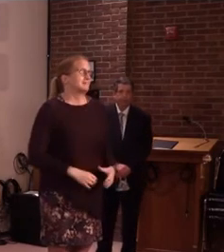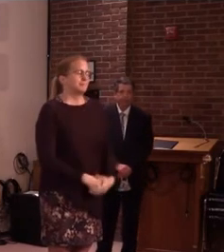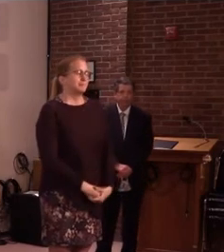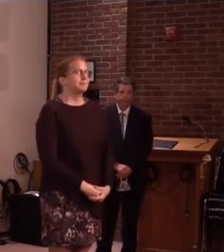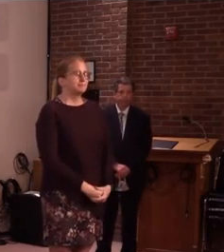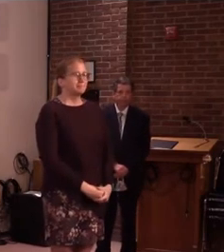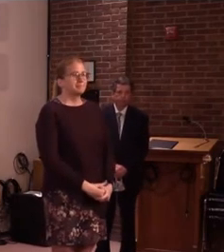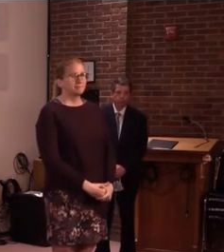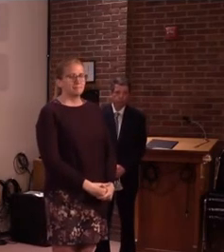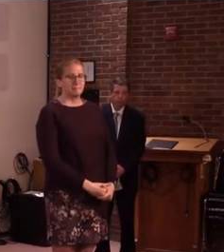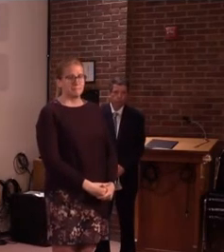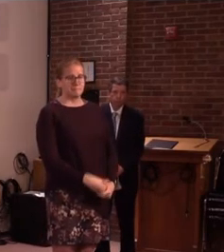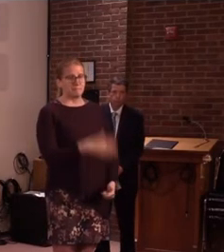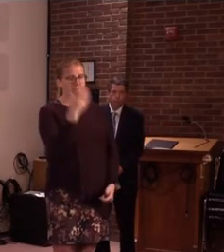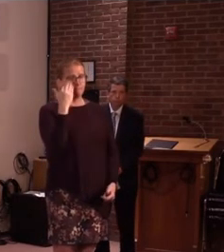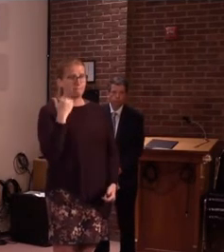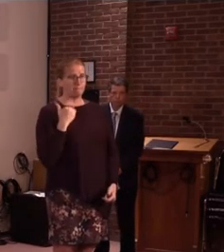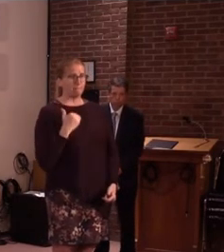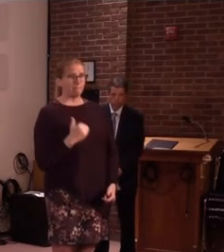All right, Guy Page.